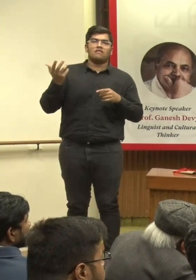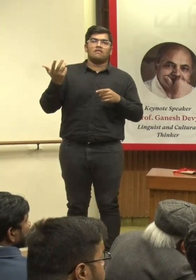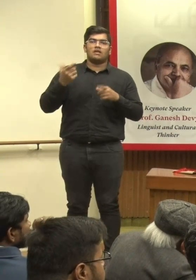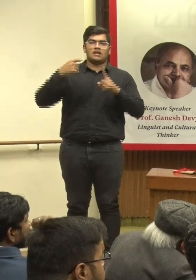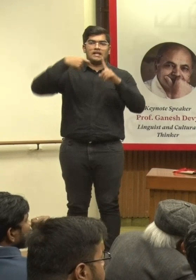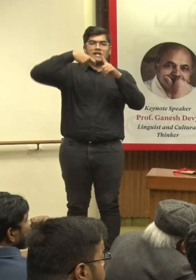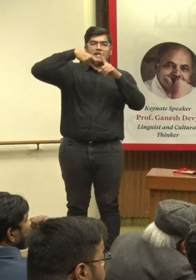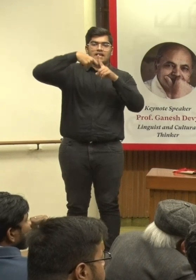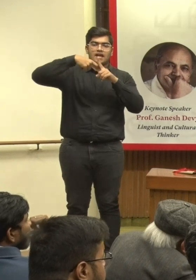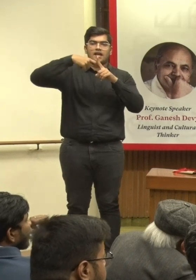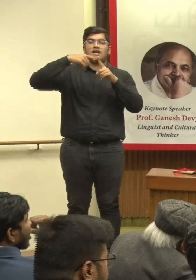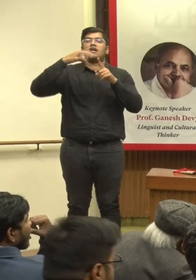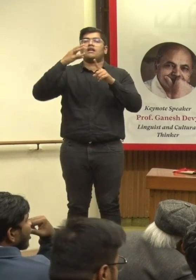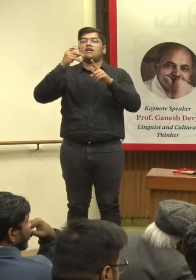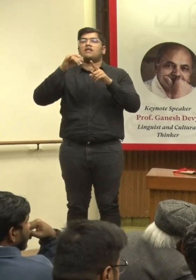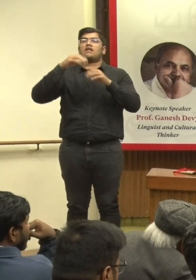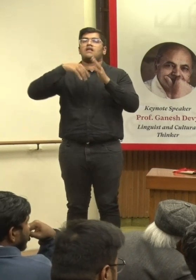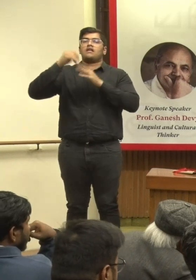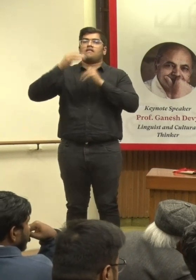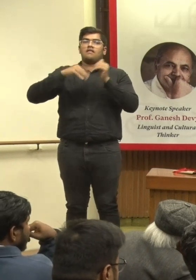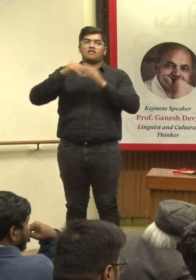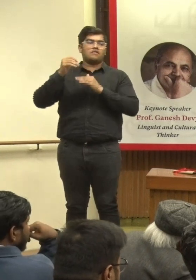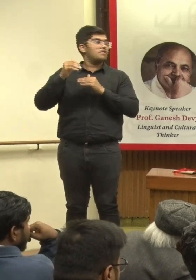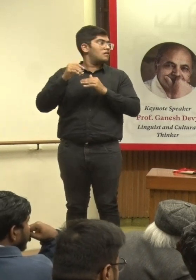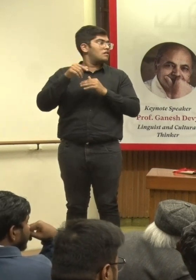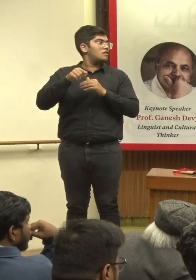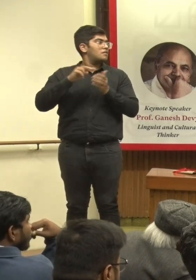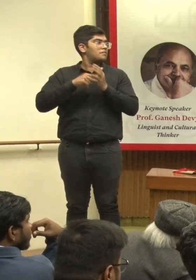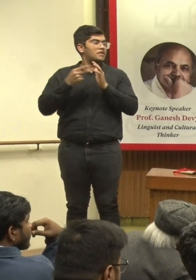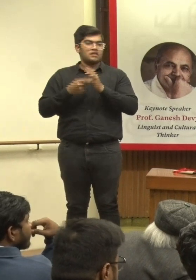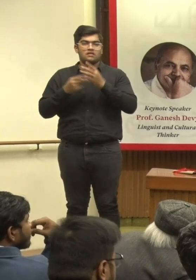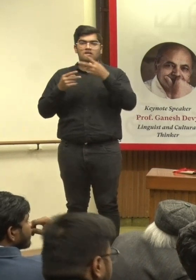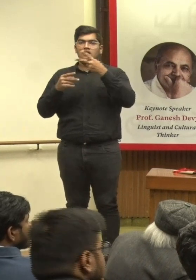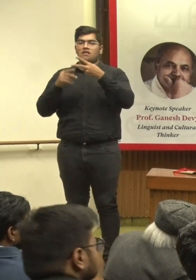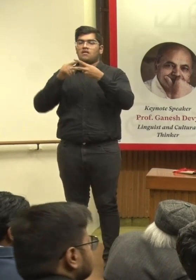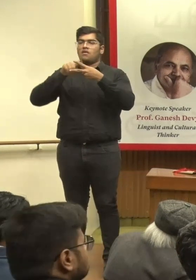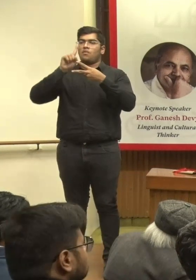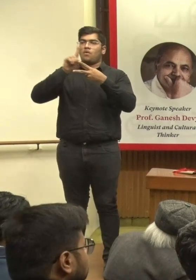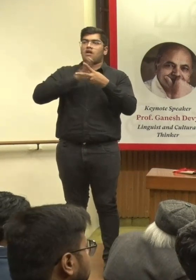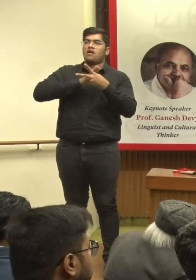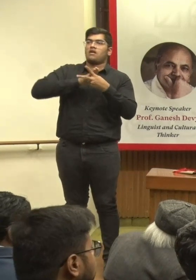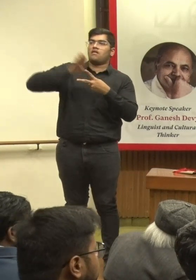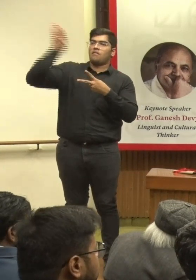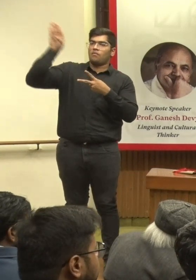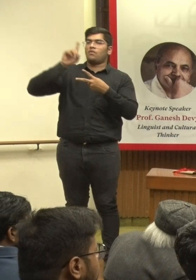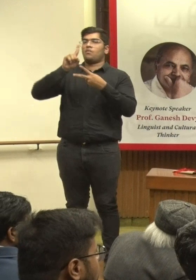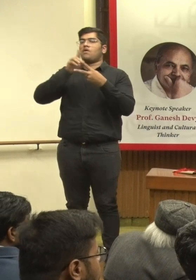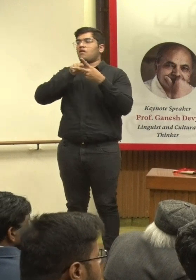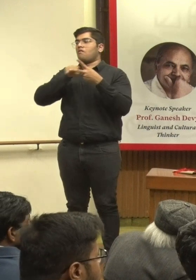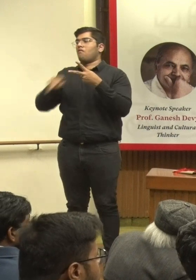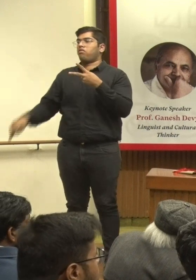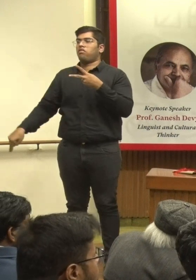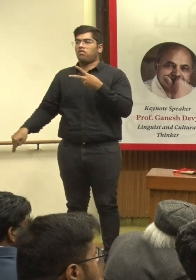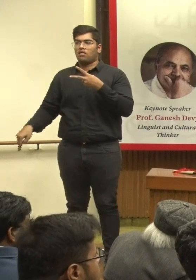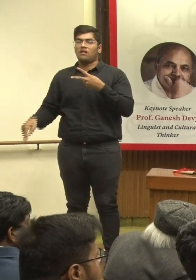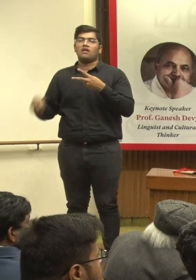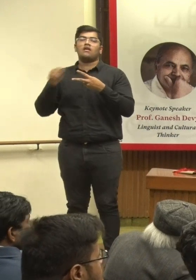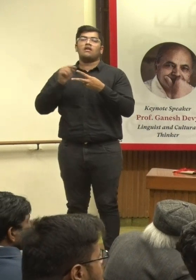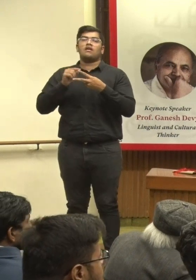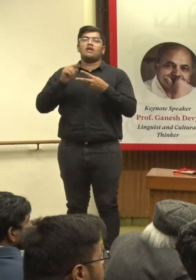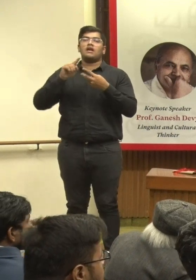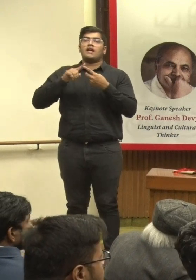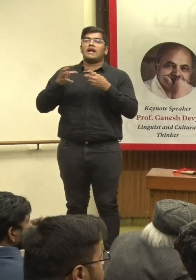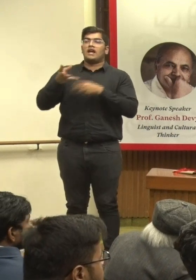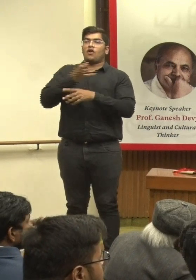development. Actually, we are going ahead, but one branch is going only upward and the other is going down. The